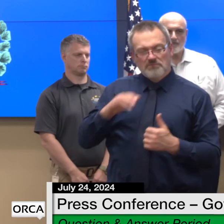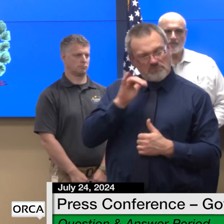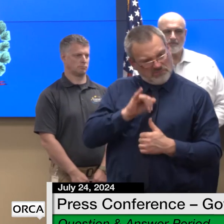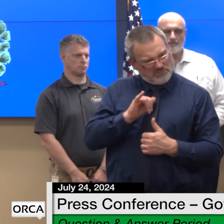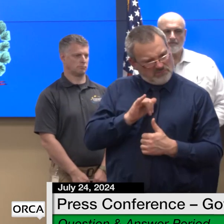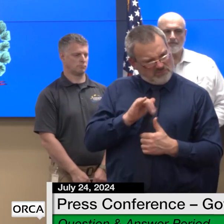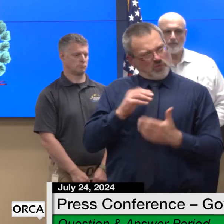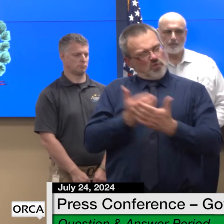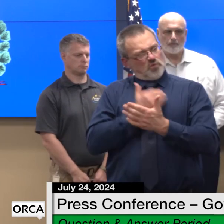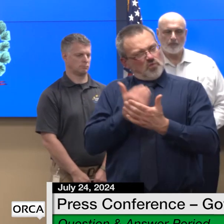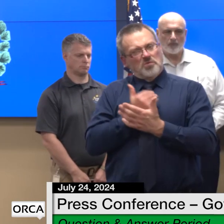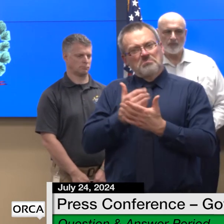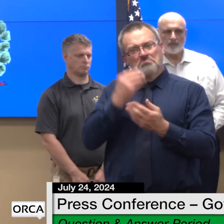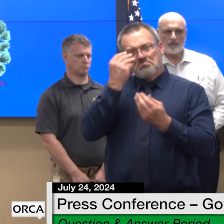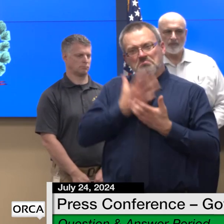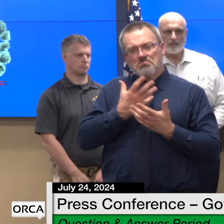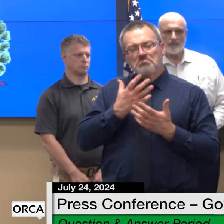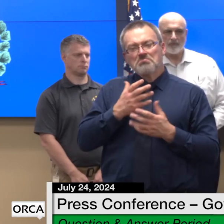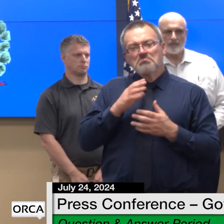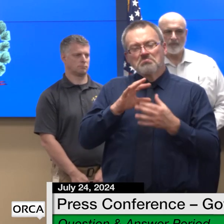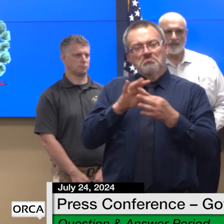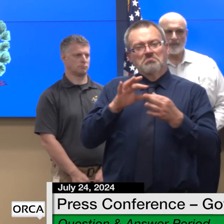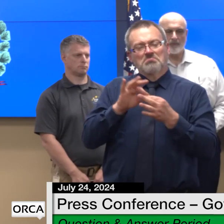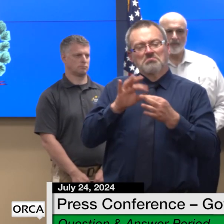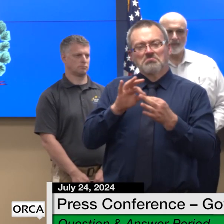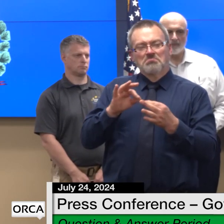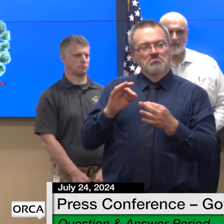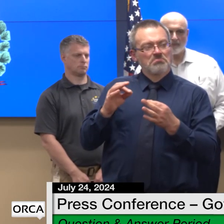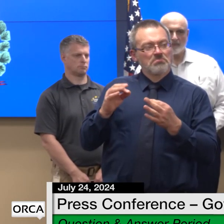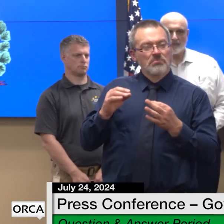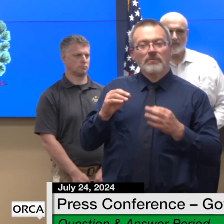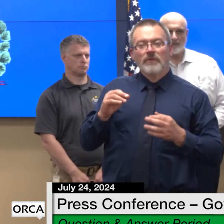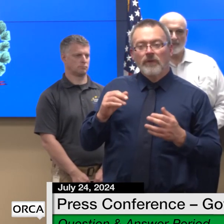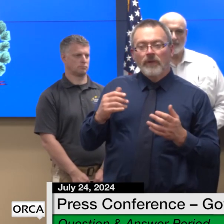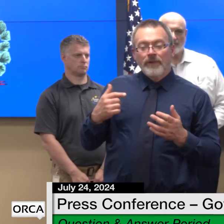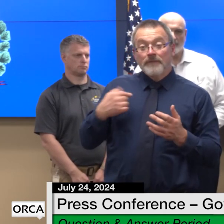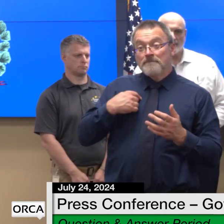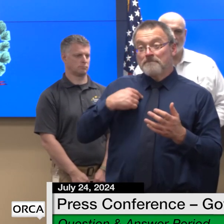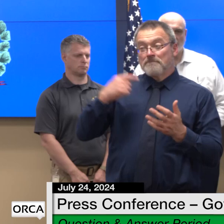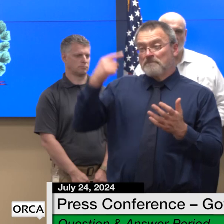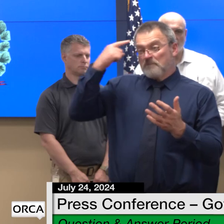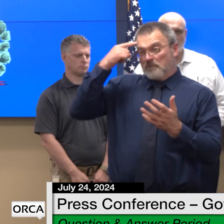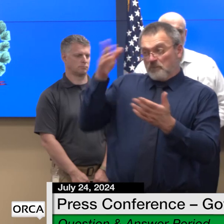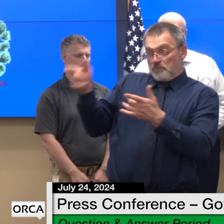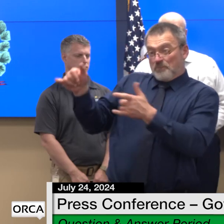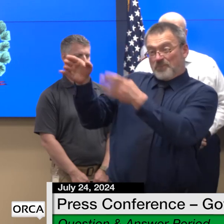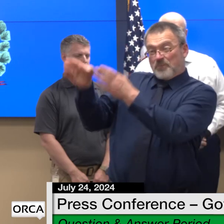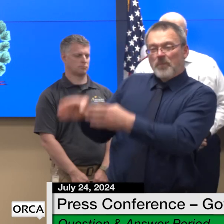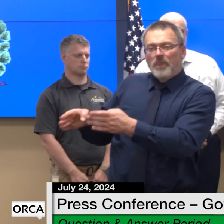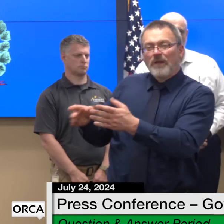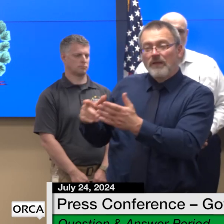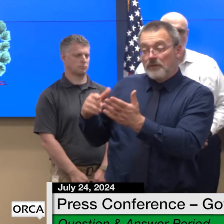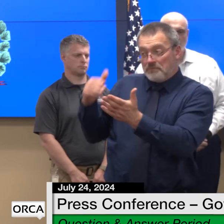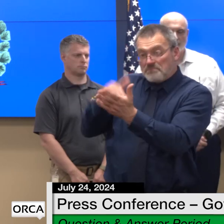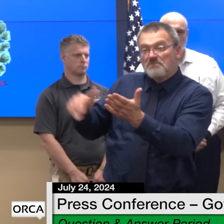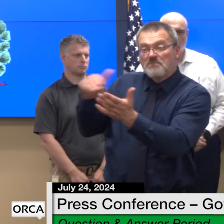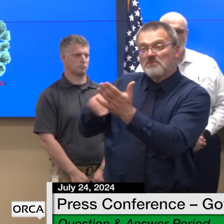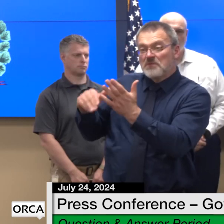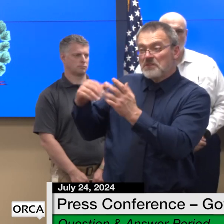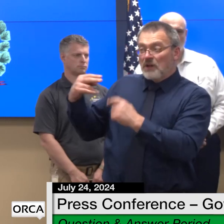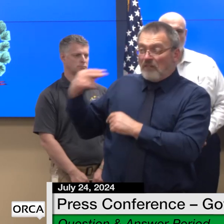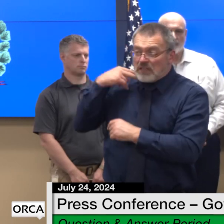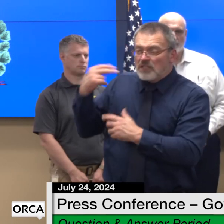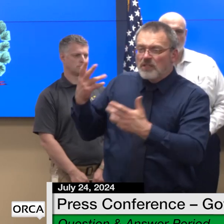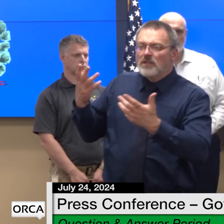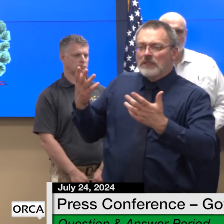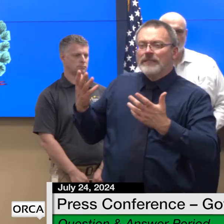you described, I would think that he sounds like a repeat offender of some sort, taking the action that he